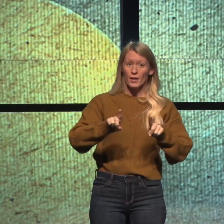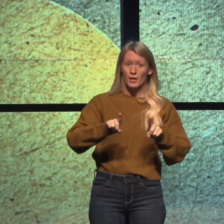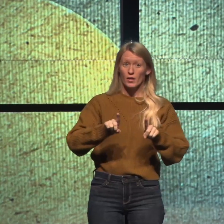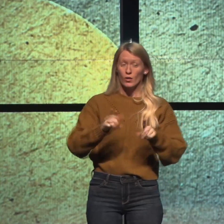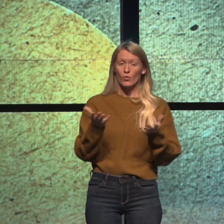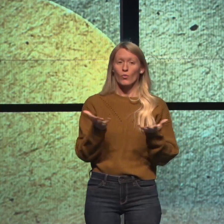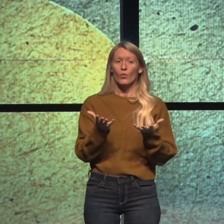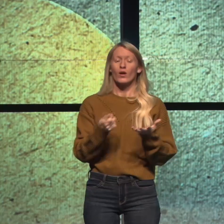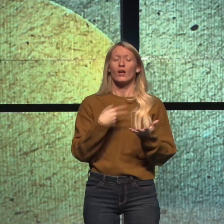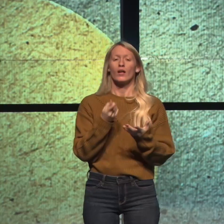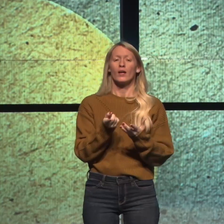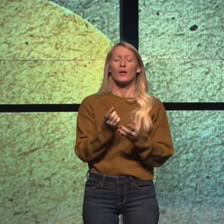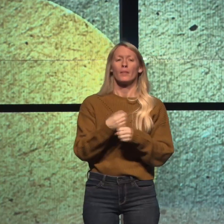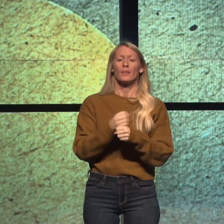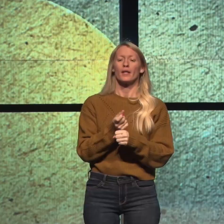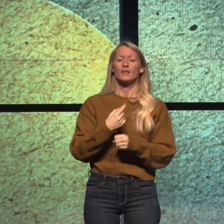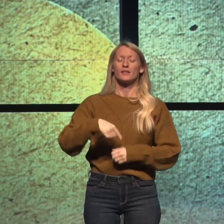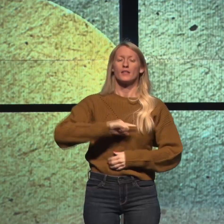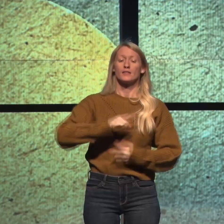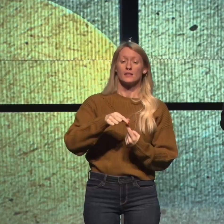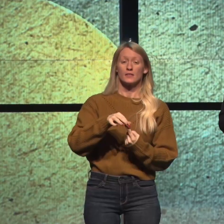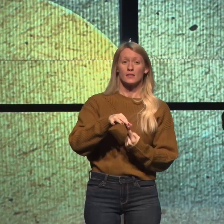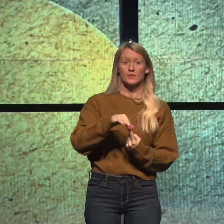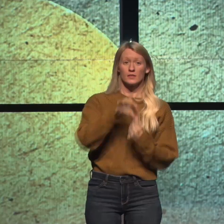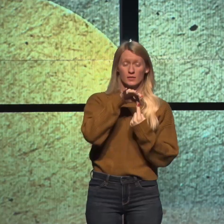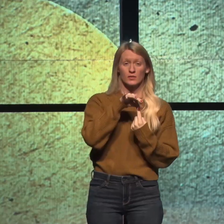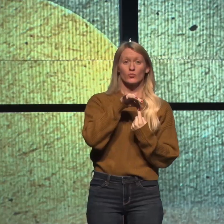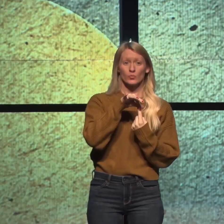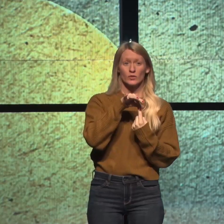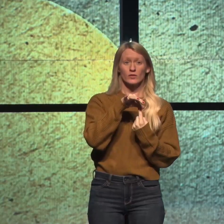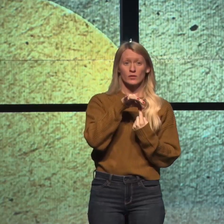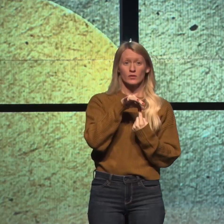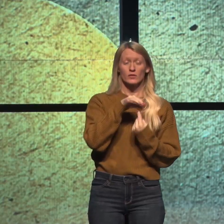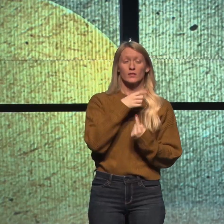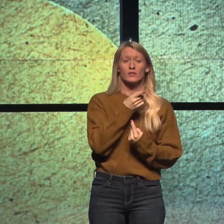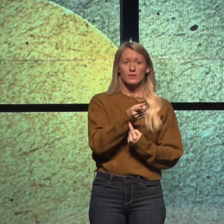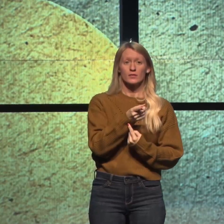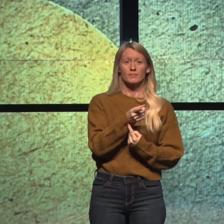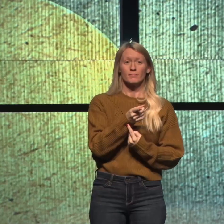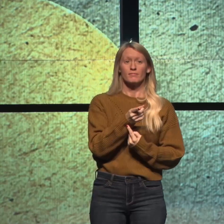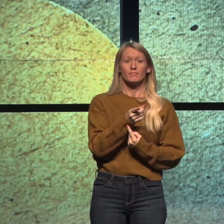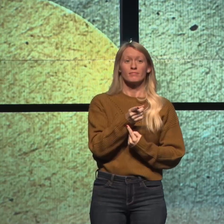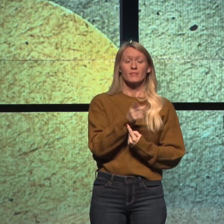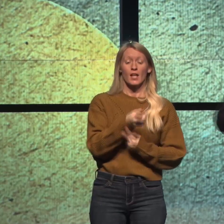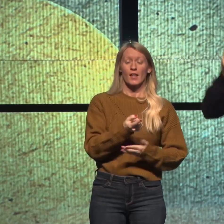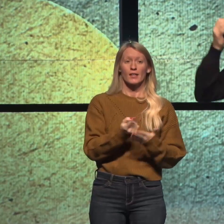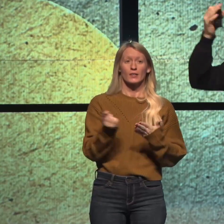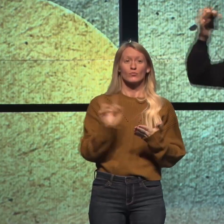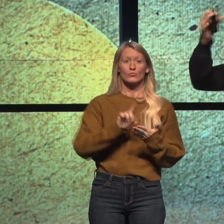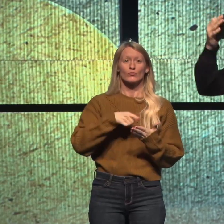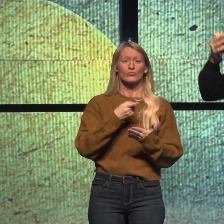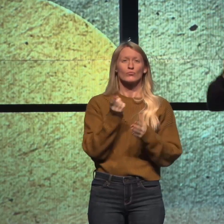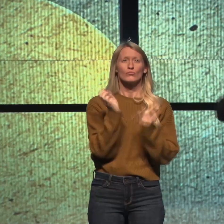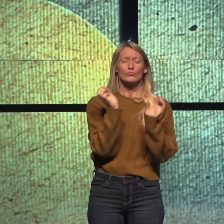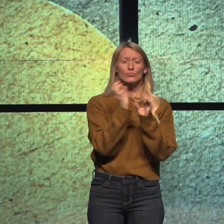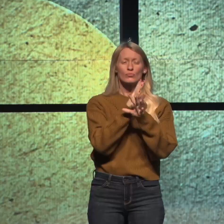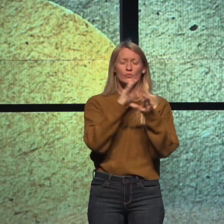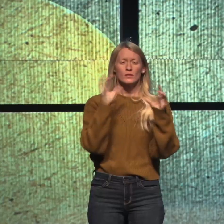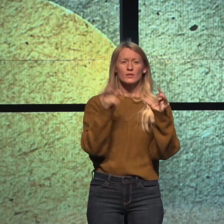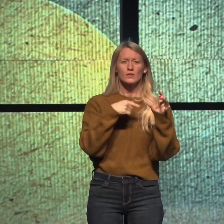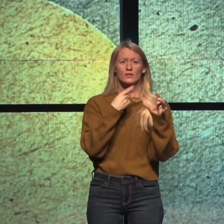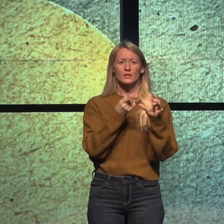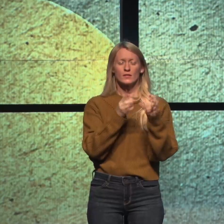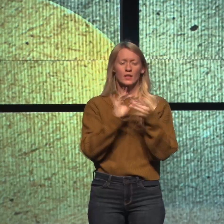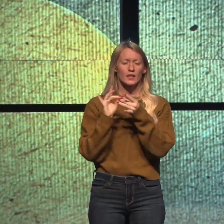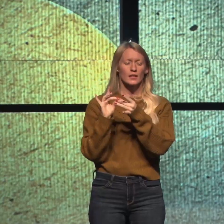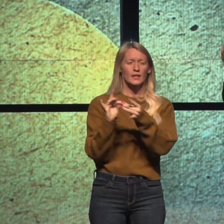important distinguishing. And then in the second week, we talked about how we connect through a shared vision. And that the real vision of our church, the mission